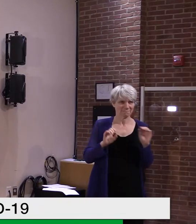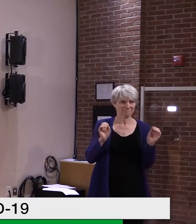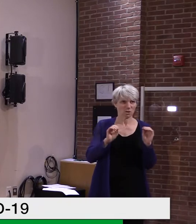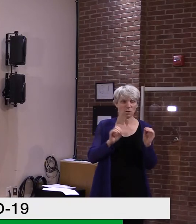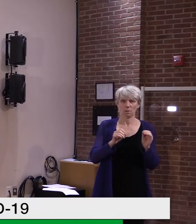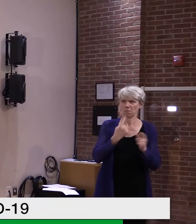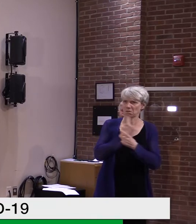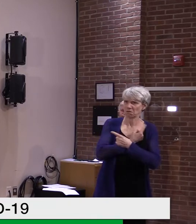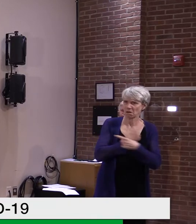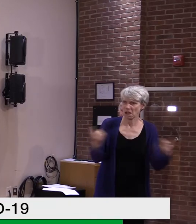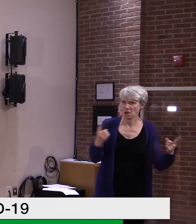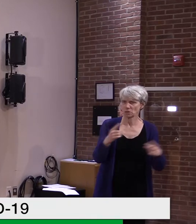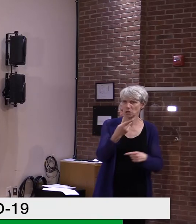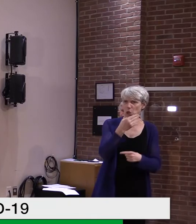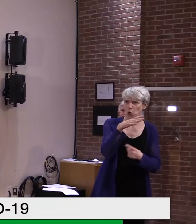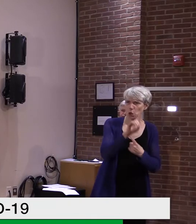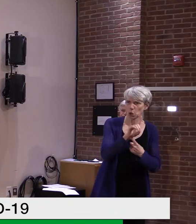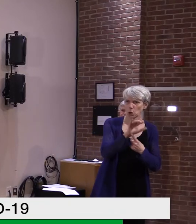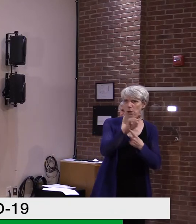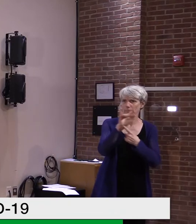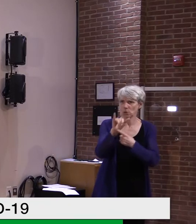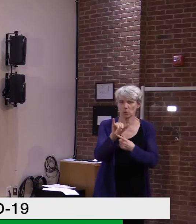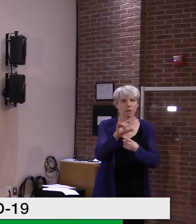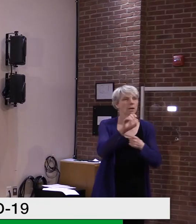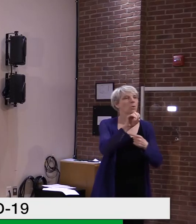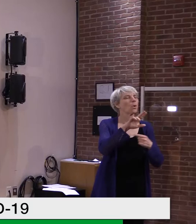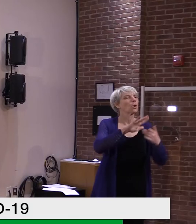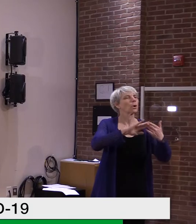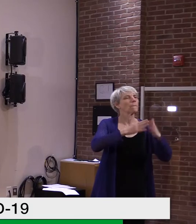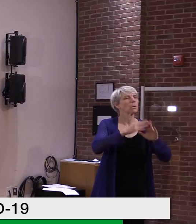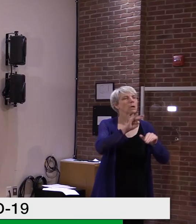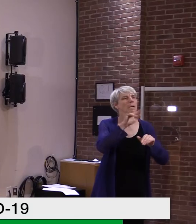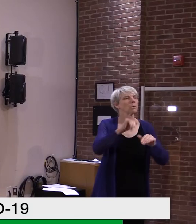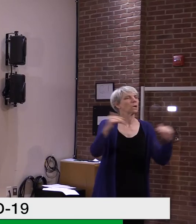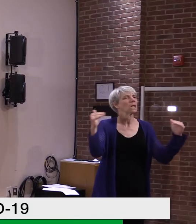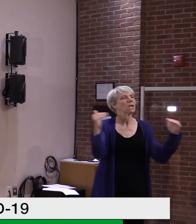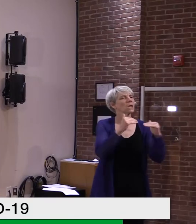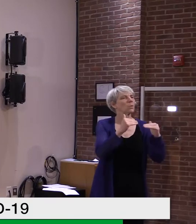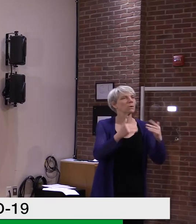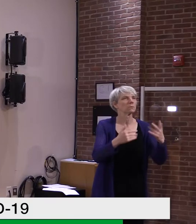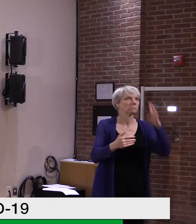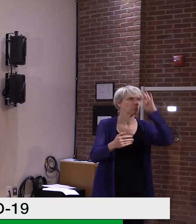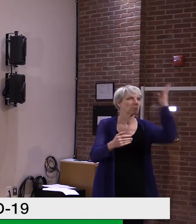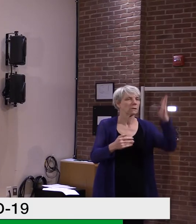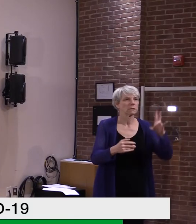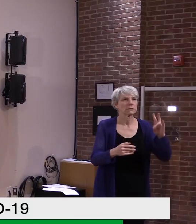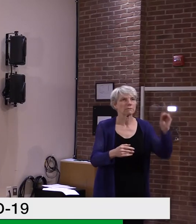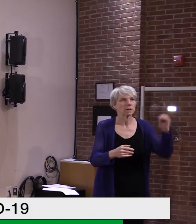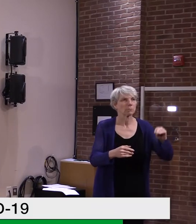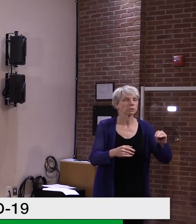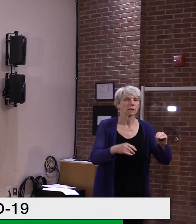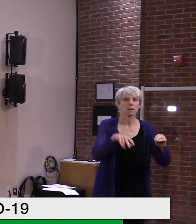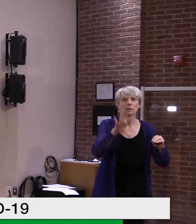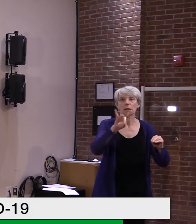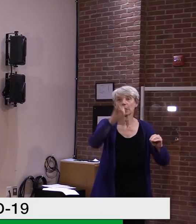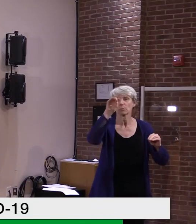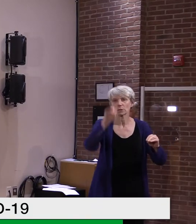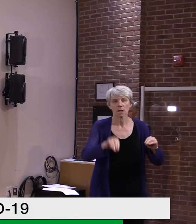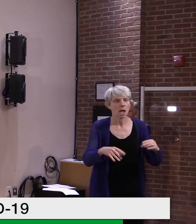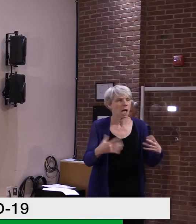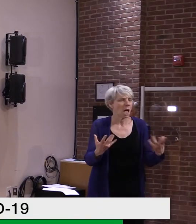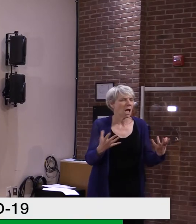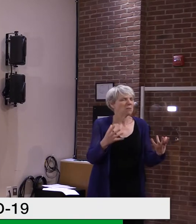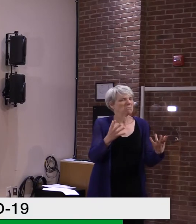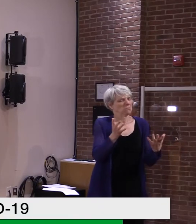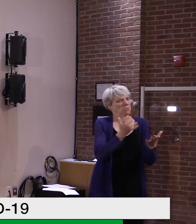number that equates with that immunity. But it could be in the 60 to 70% range, which